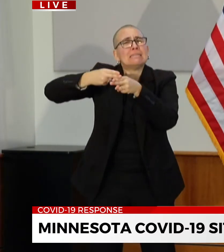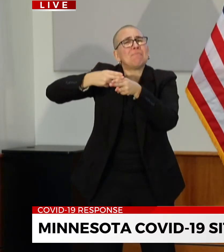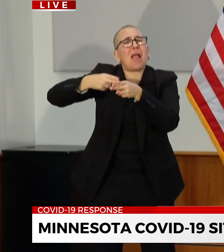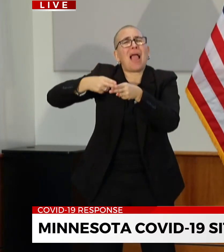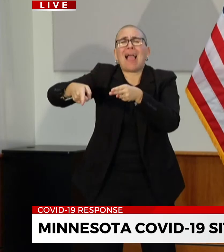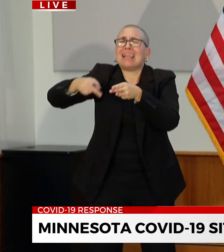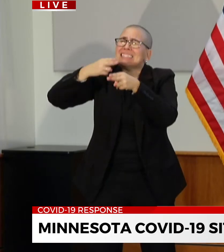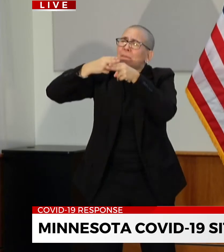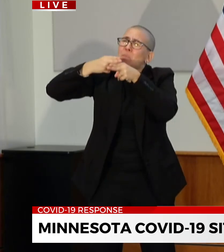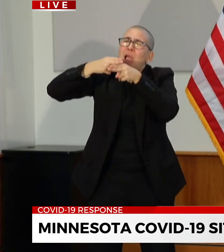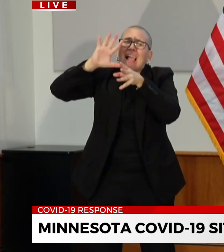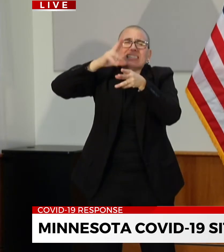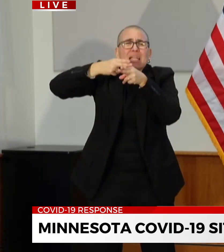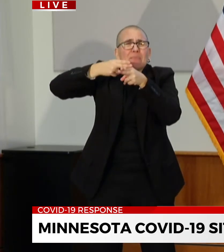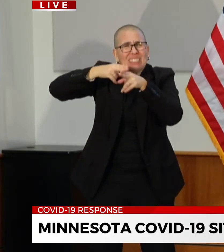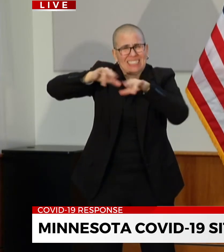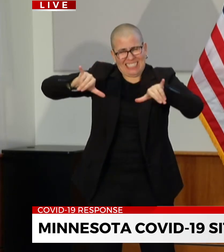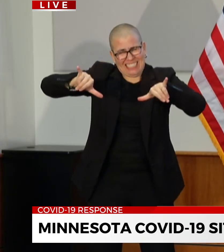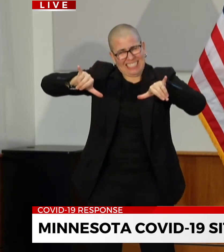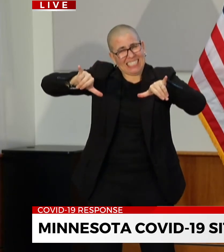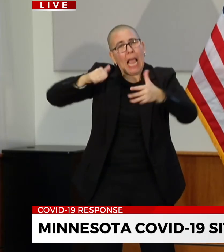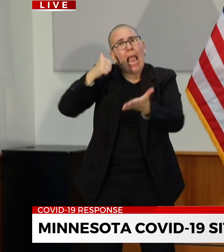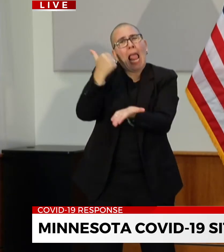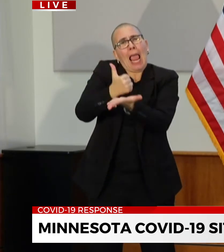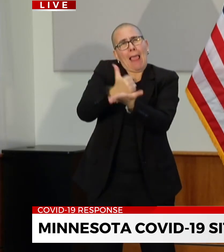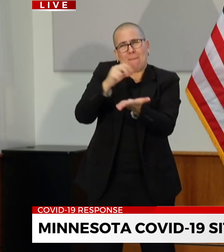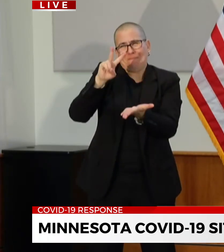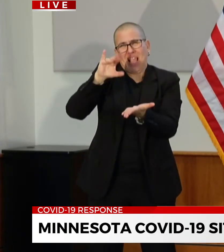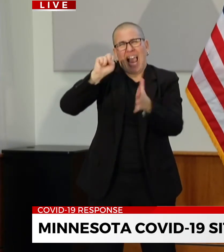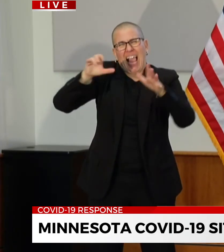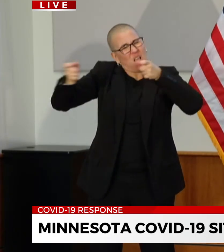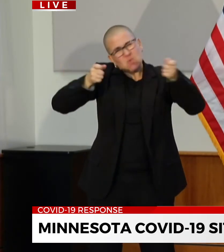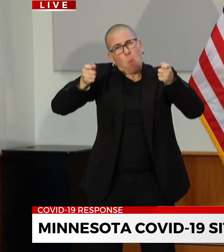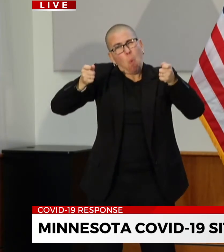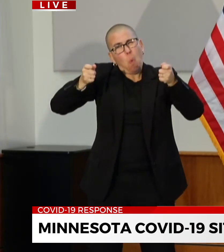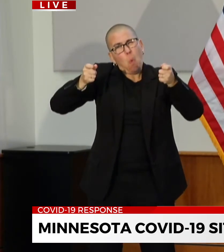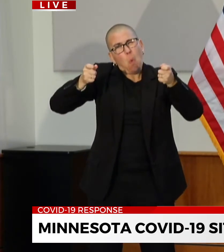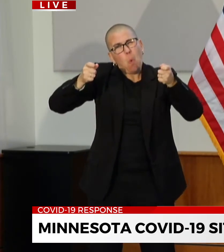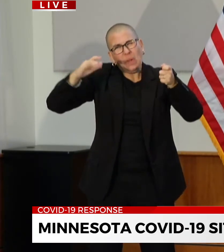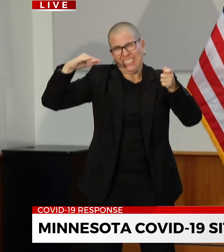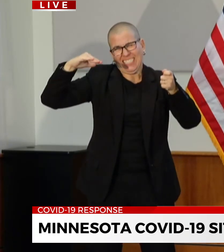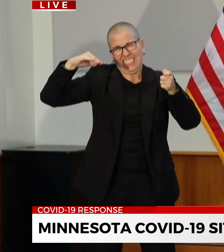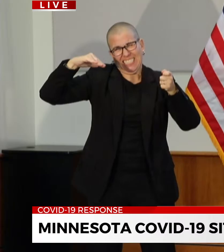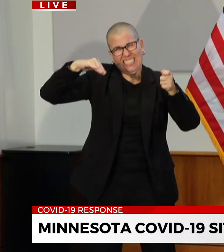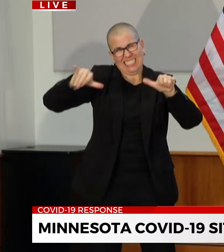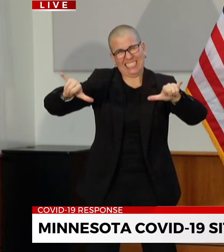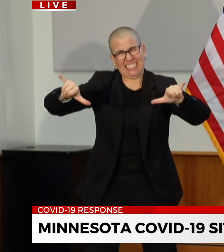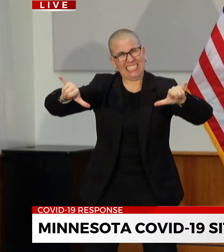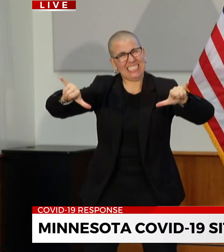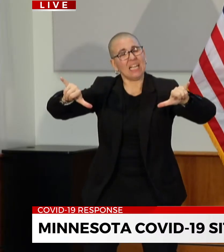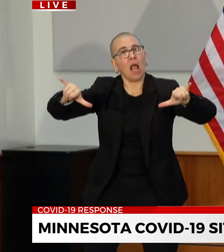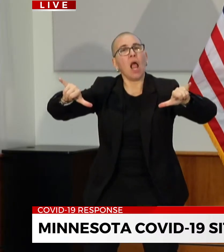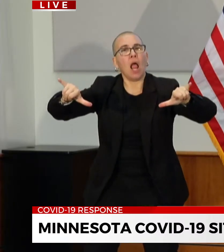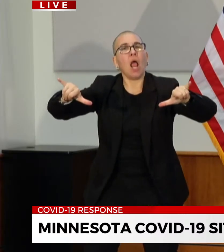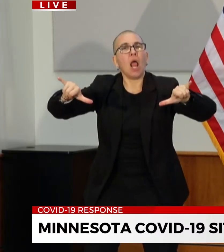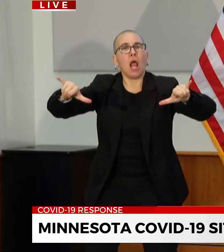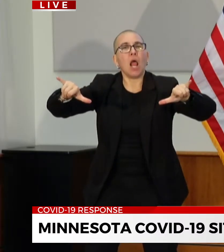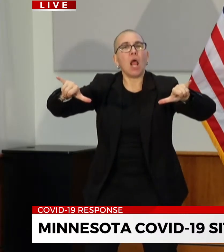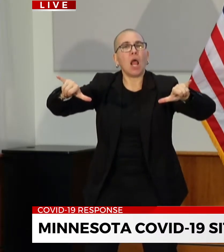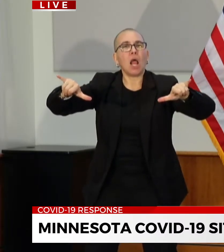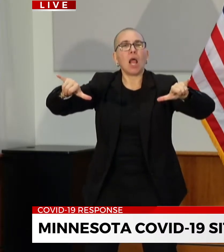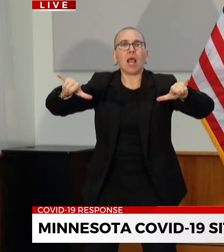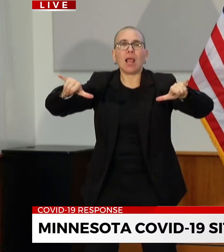sustainable improvements. The data aren't going to stay moving in the right direction without continued vigilance on all of our